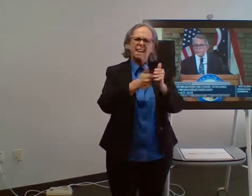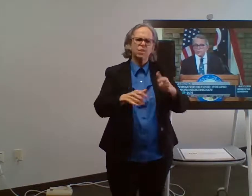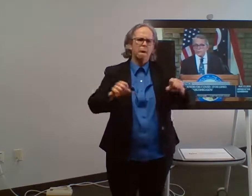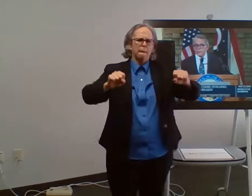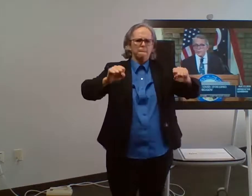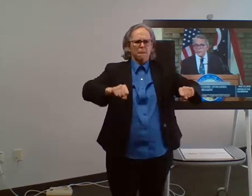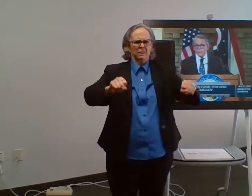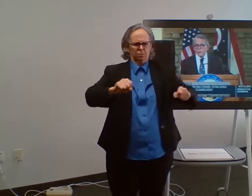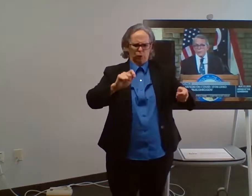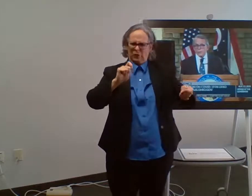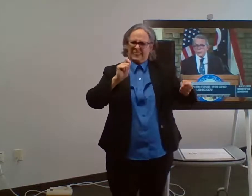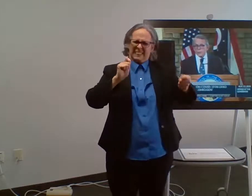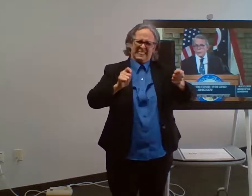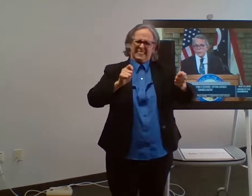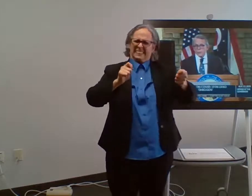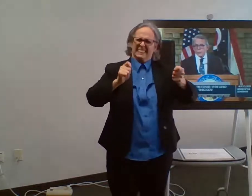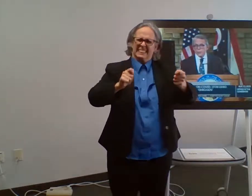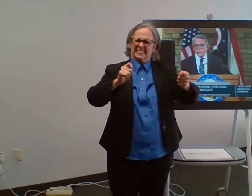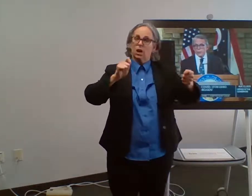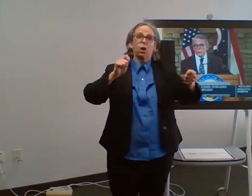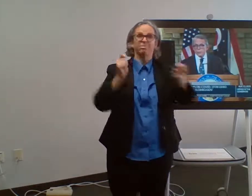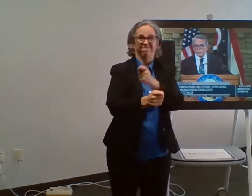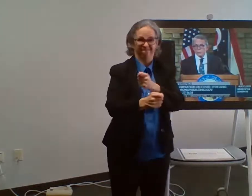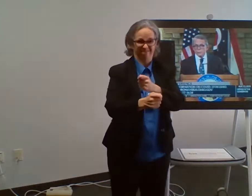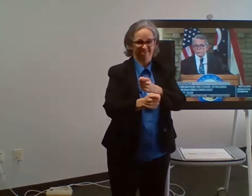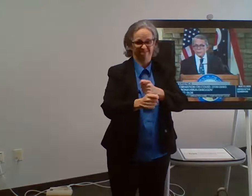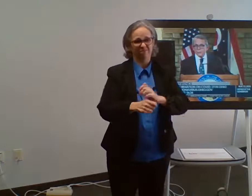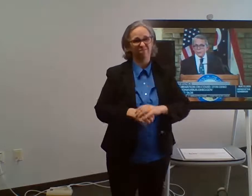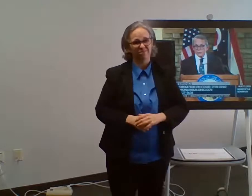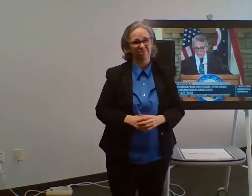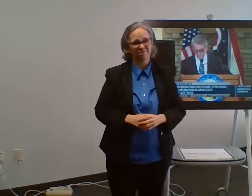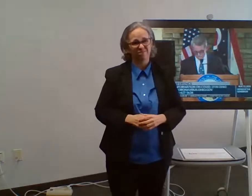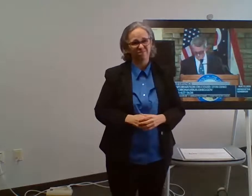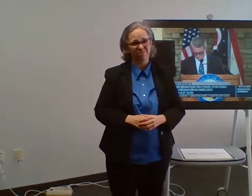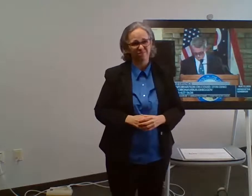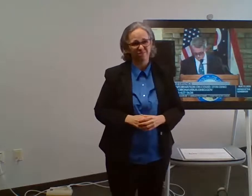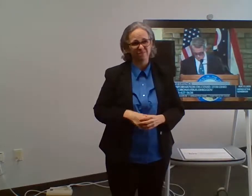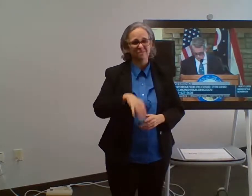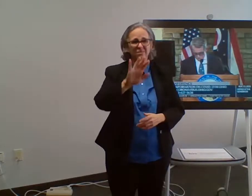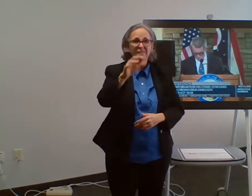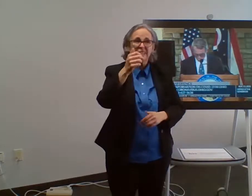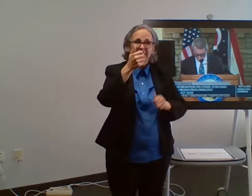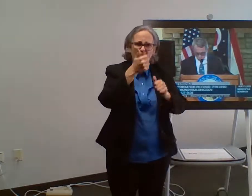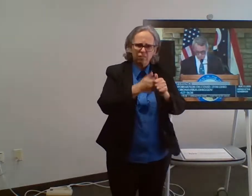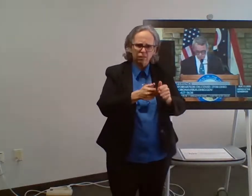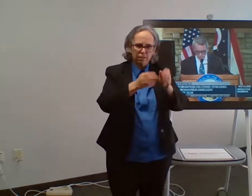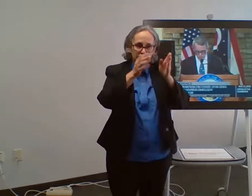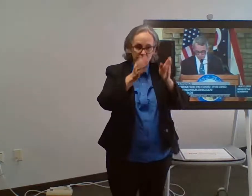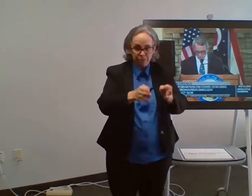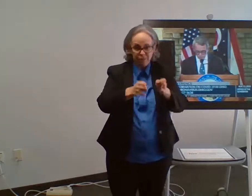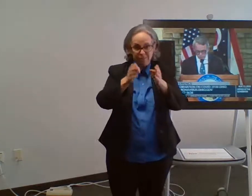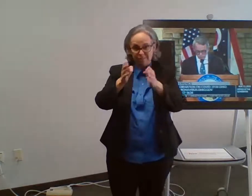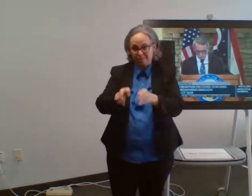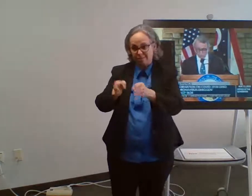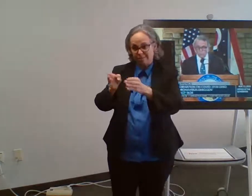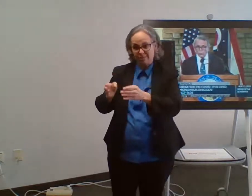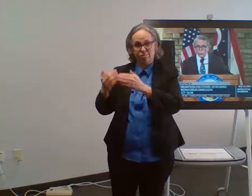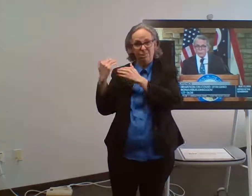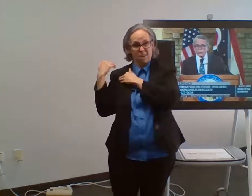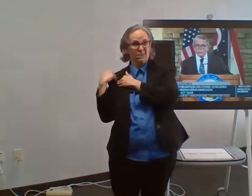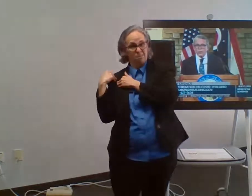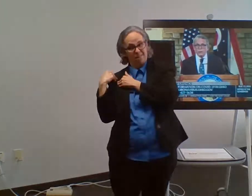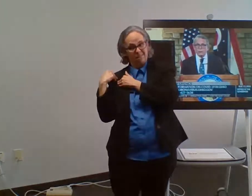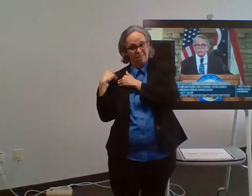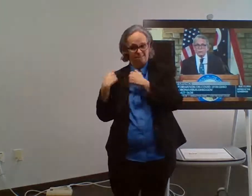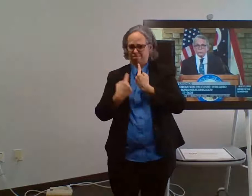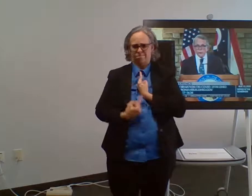this. And it's incumbent, I think, upon all of us to do that. We've talked today about some of the ways that